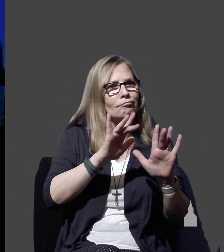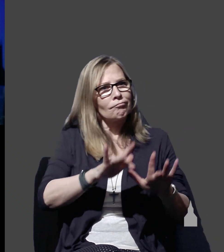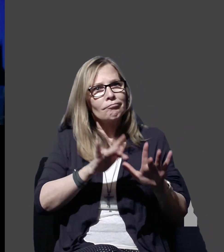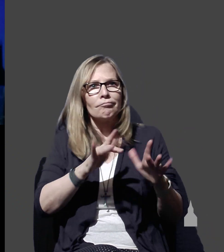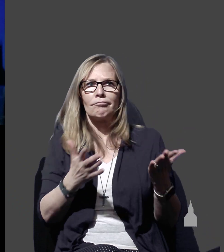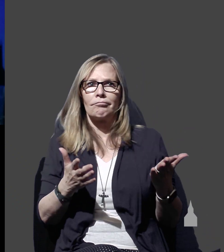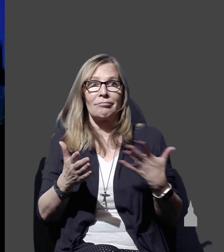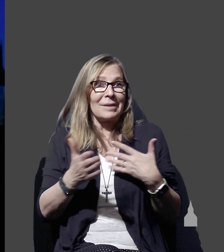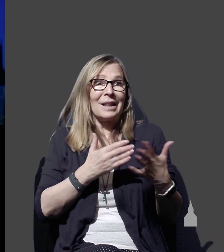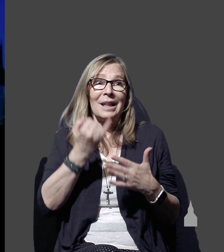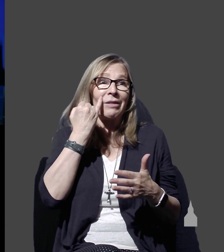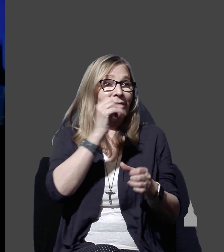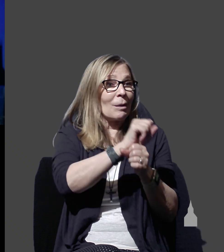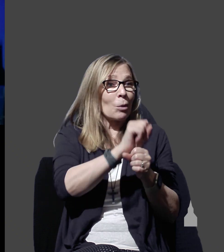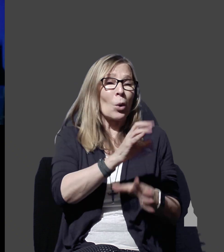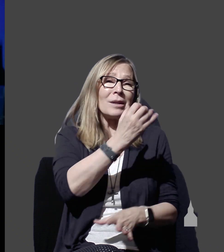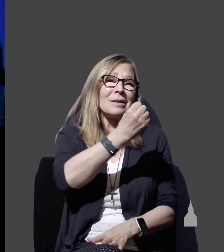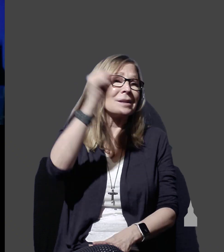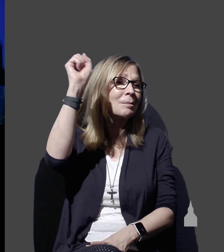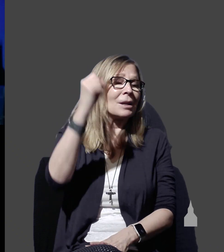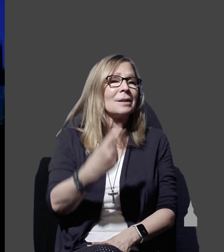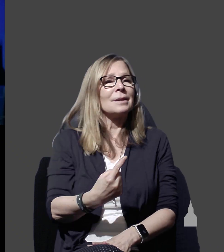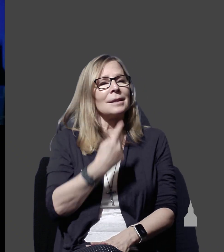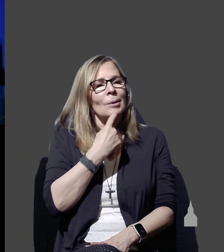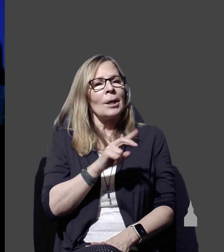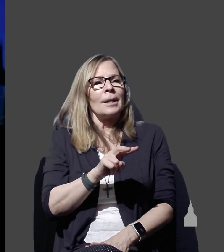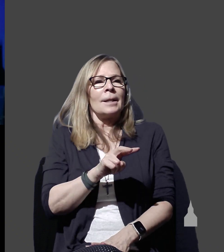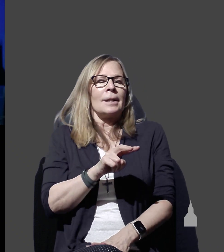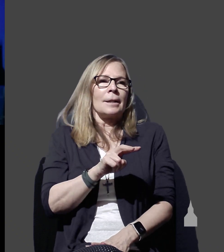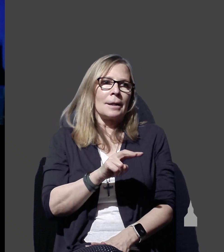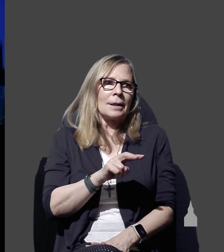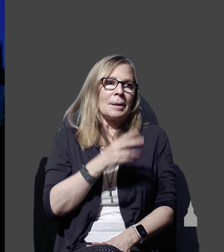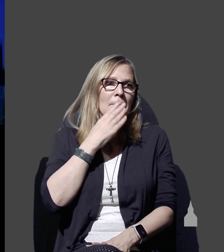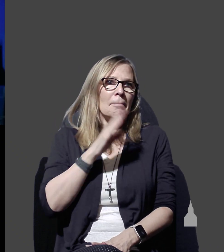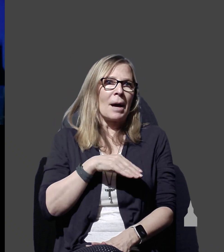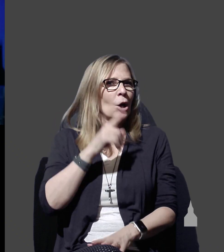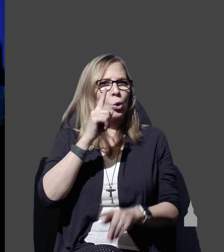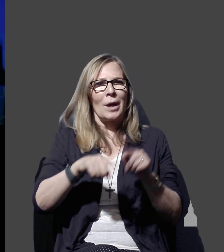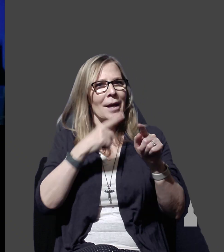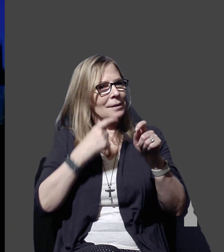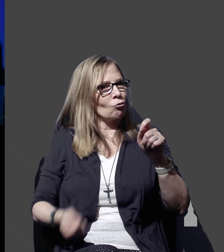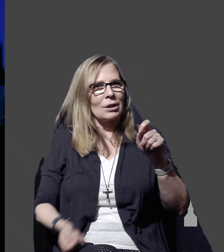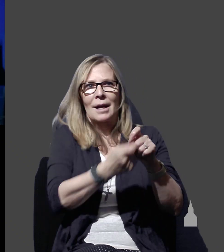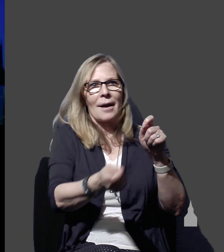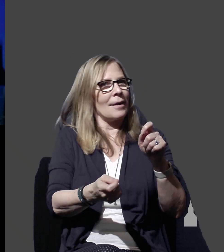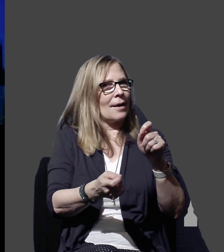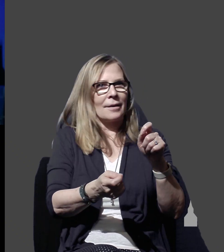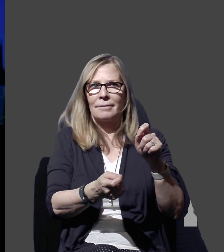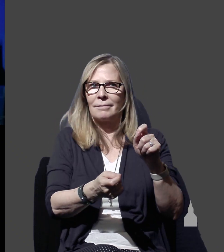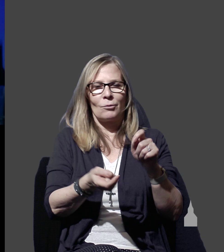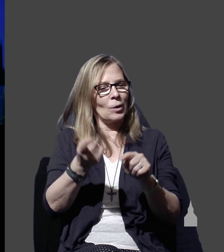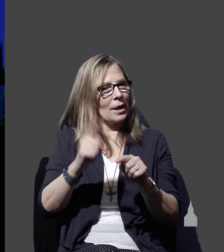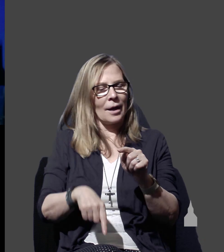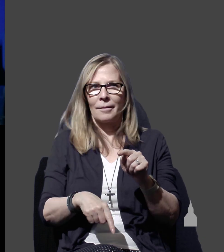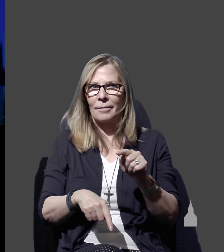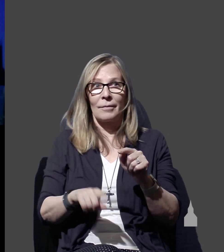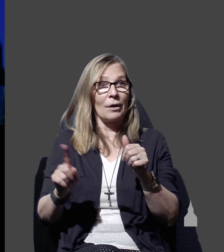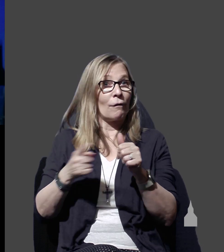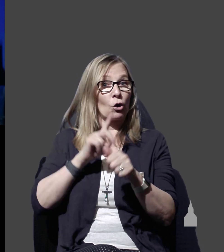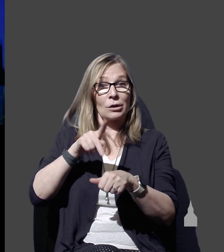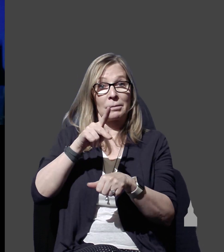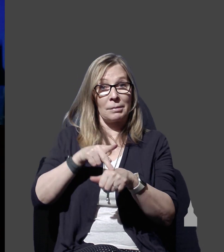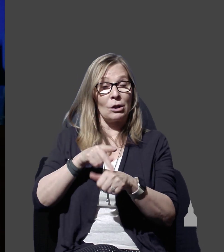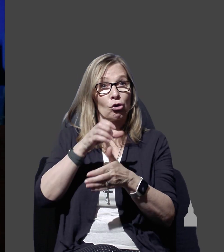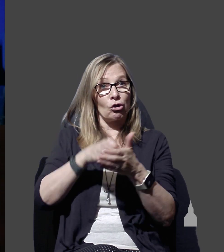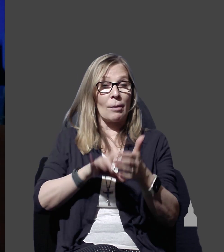And even if your employees disobey or let you down or do something bad to you, you can't retaliate. 1 Peter 3,